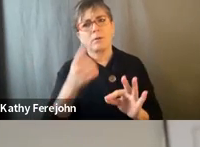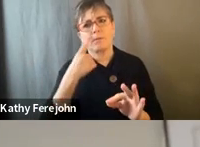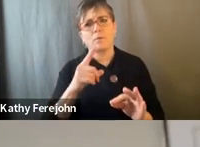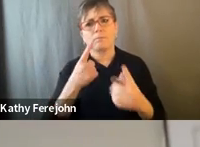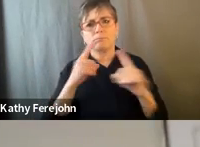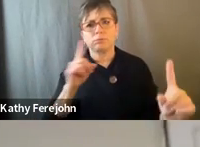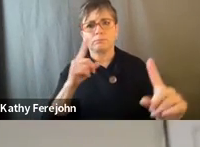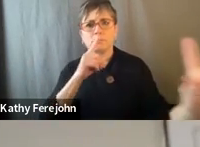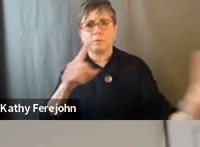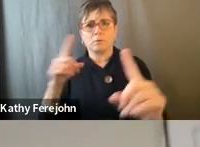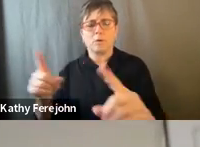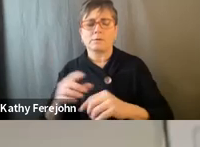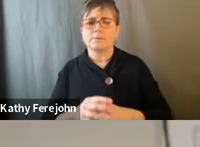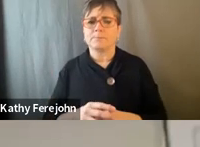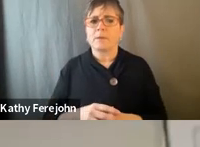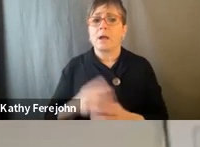last week, I had